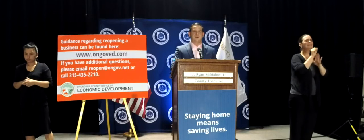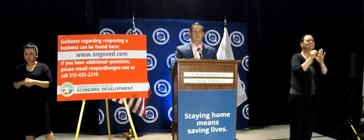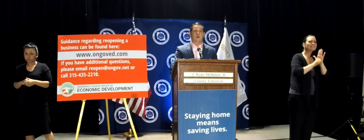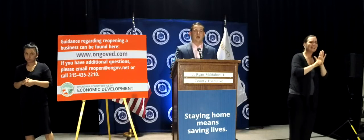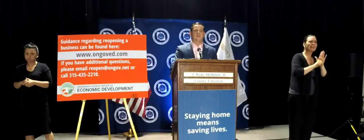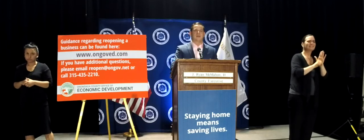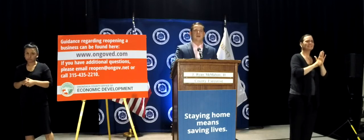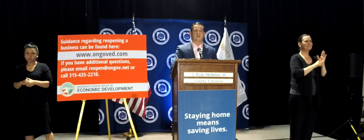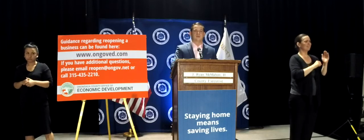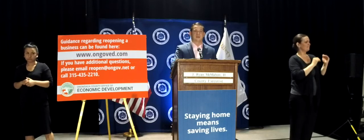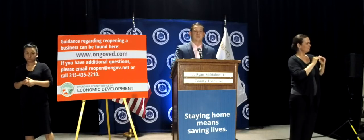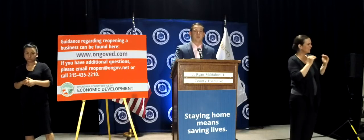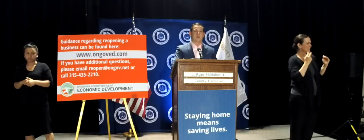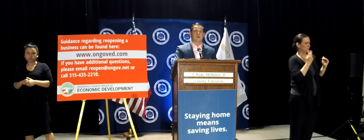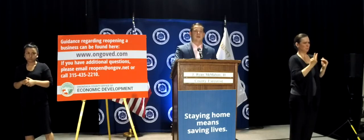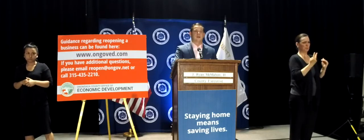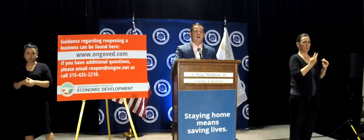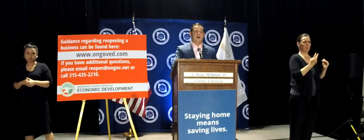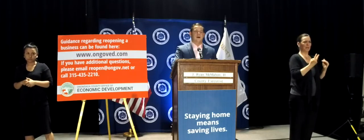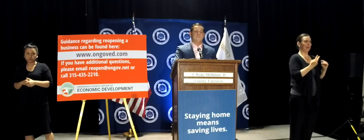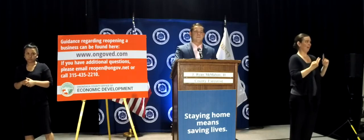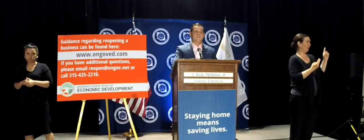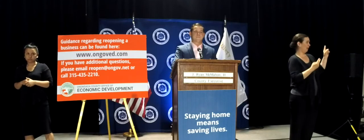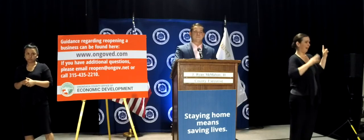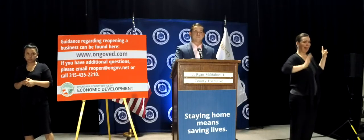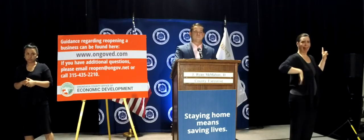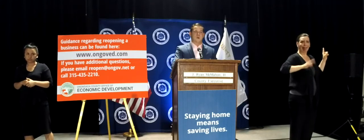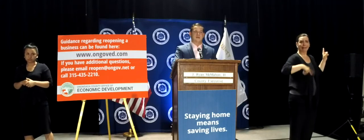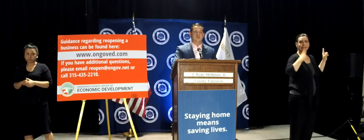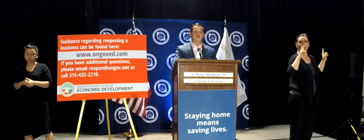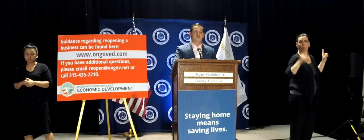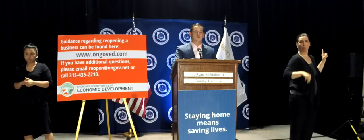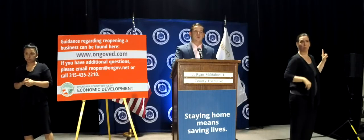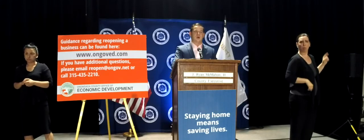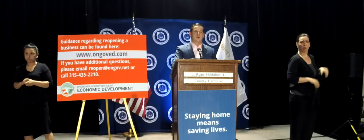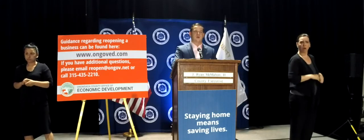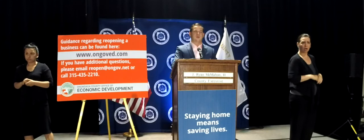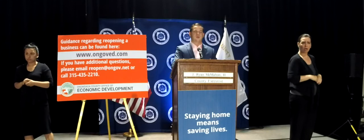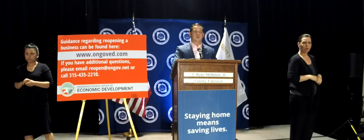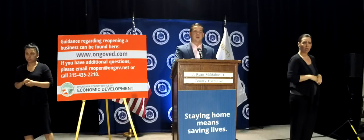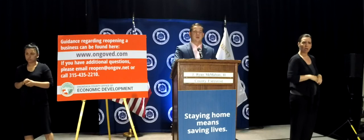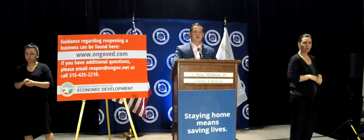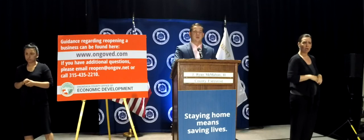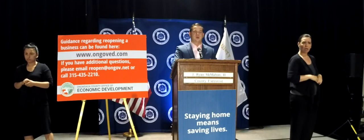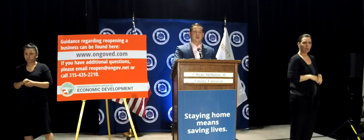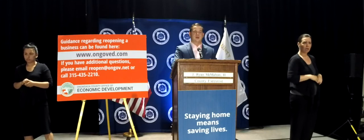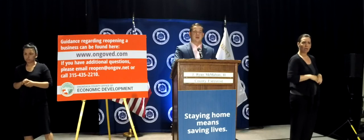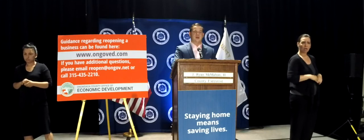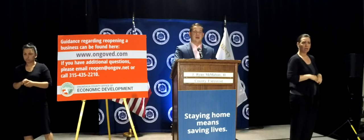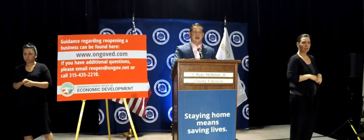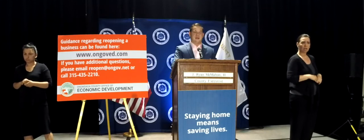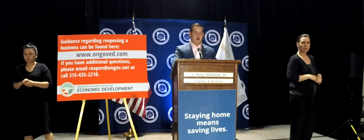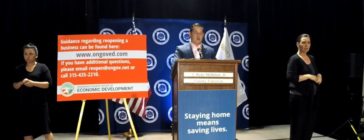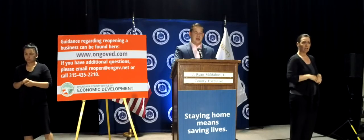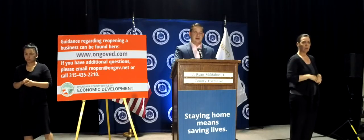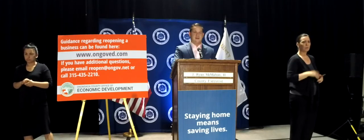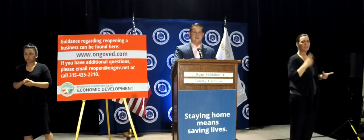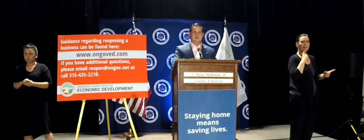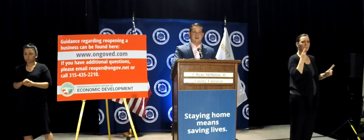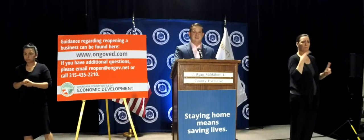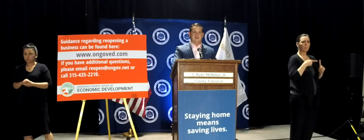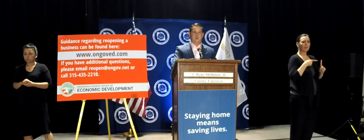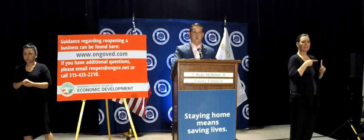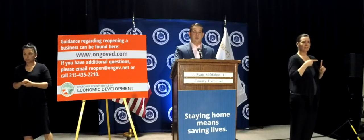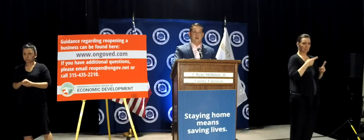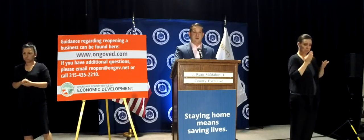kind of fun hypotheticals at this point, but you aren't going to look at our data